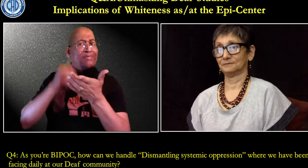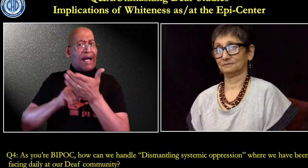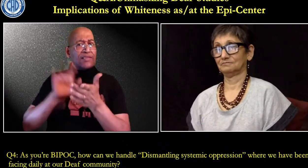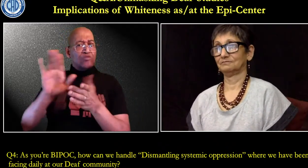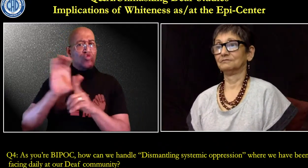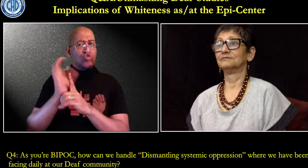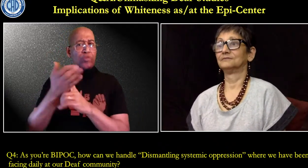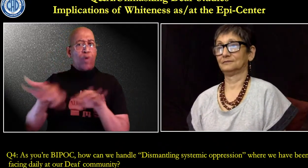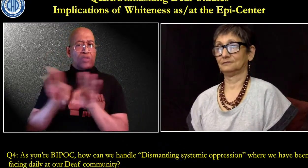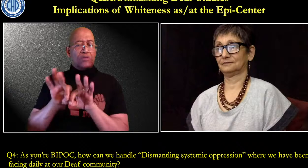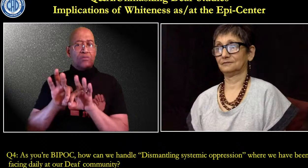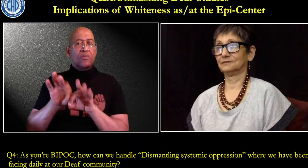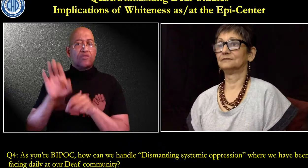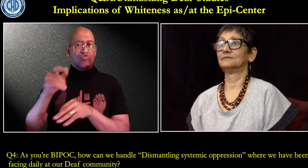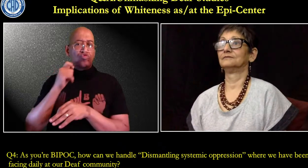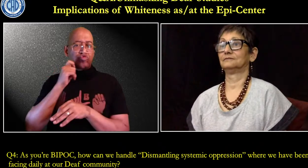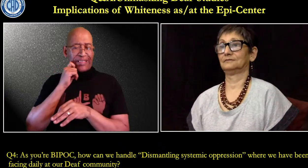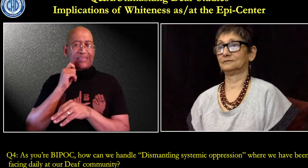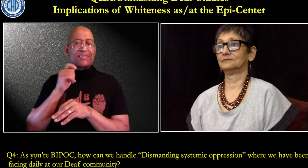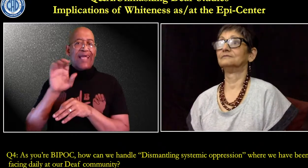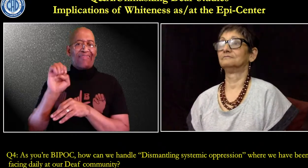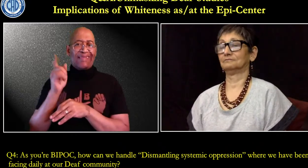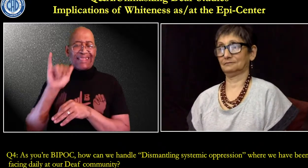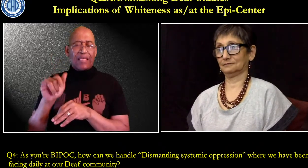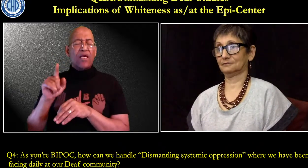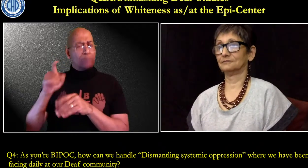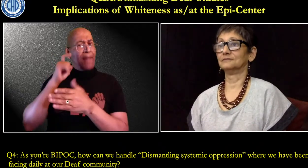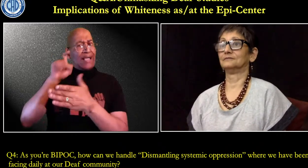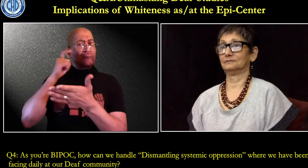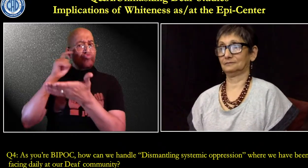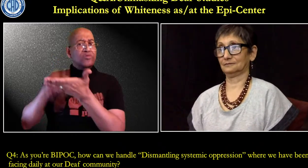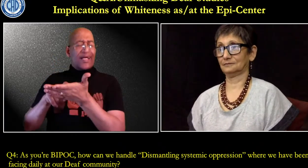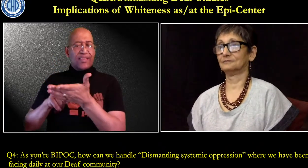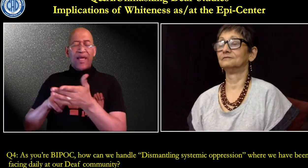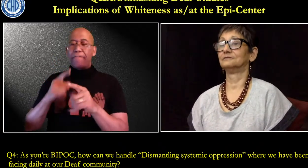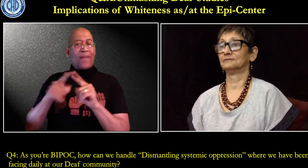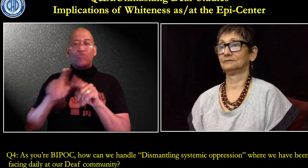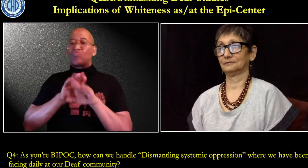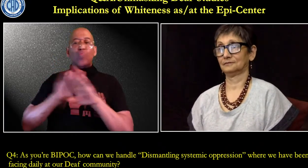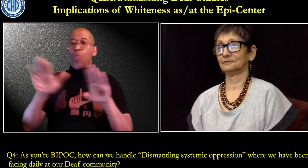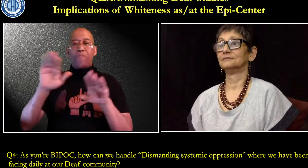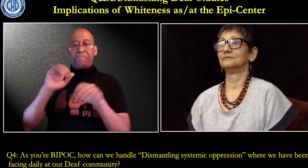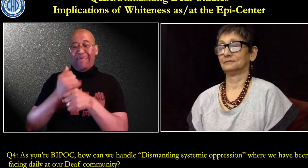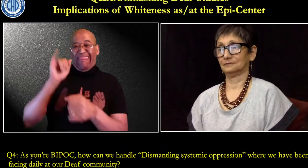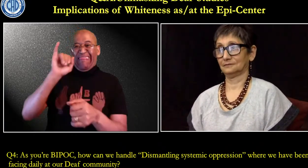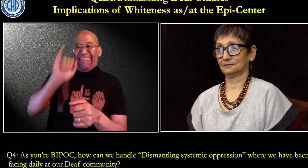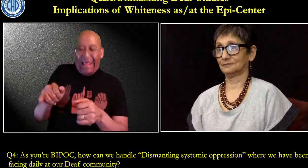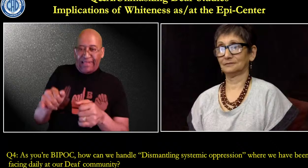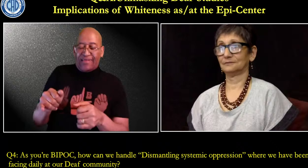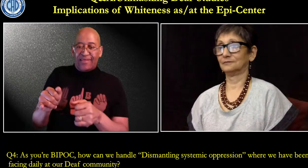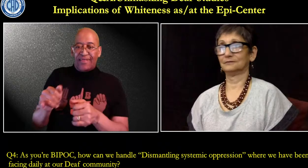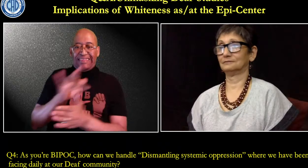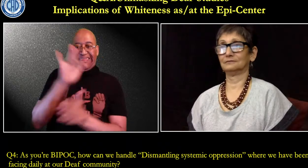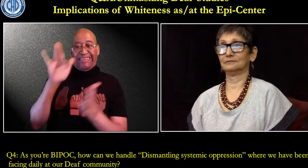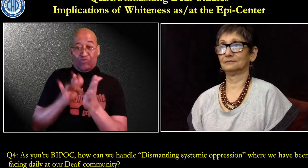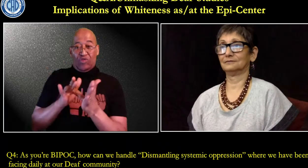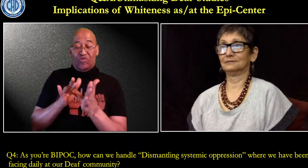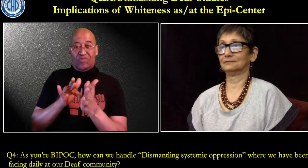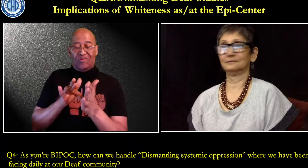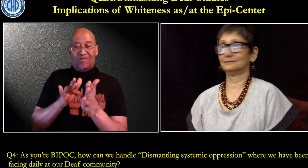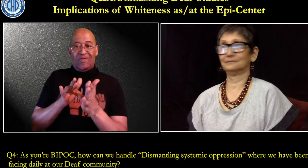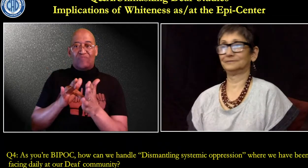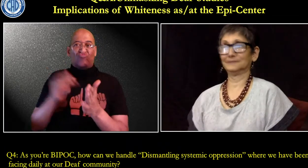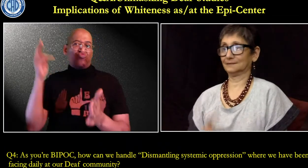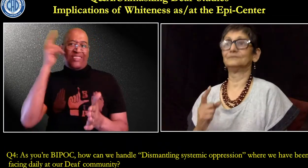that right there, if that's not opened up and discussed, it's gonna allow for the inequality to continue. And that's definitely been